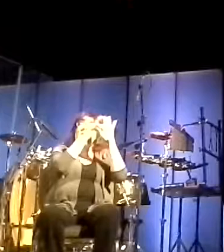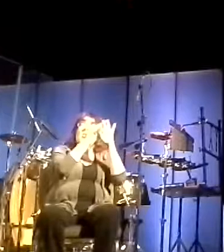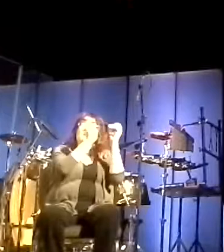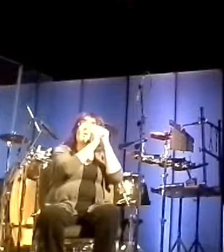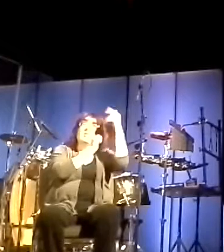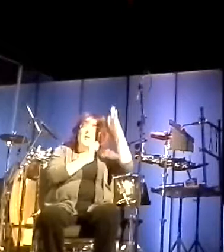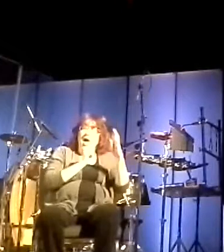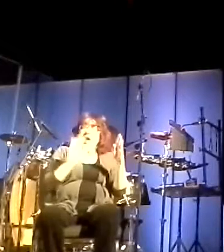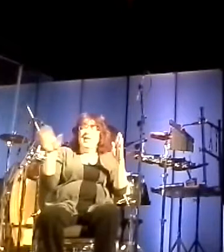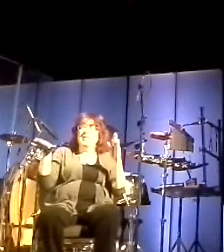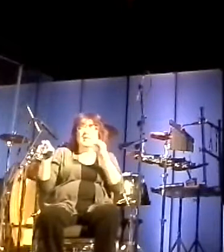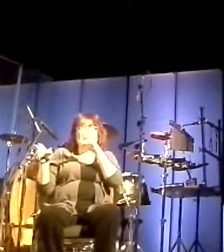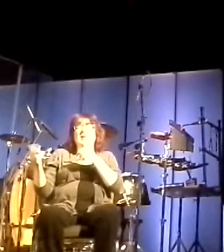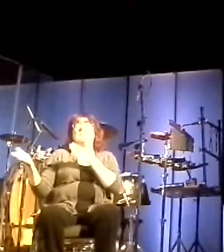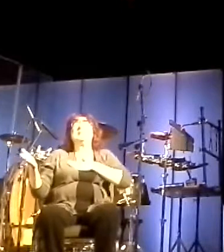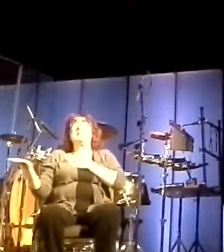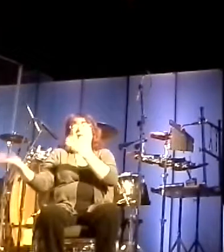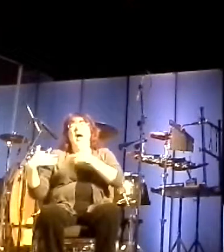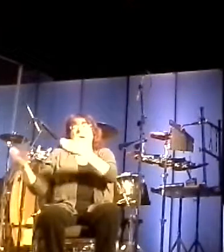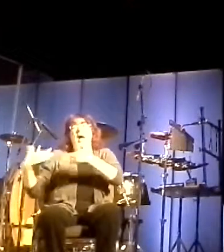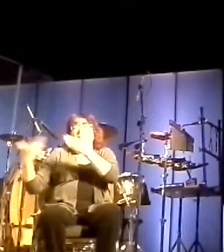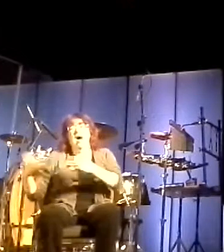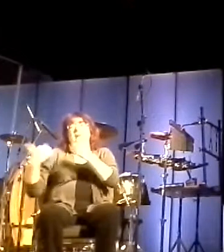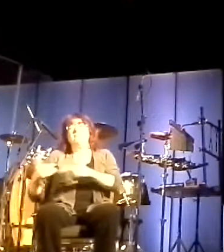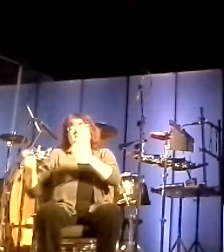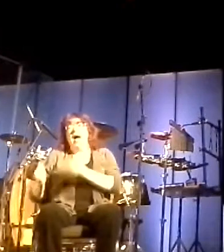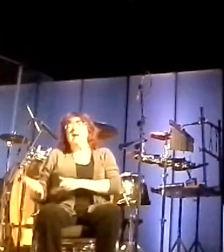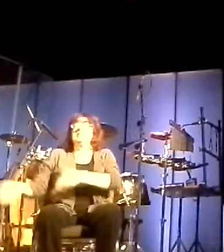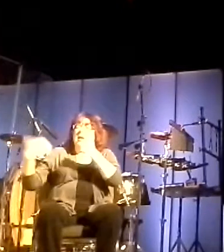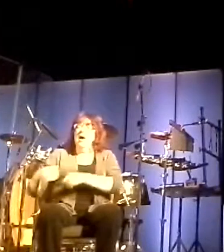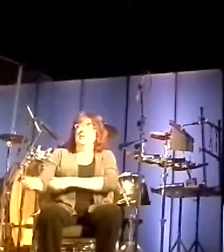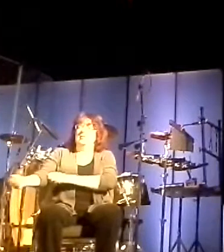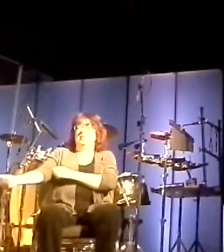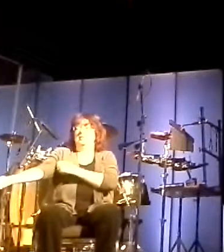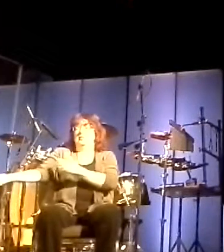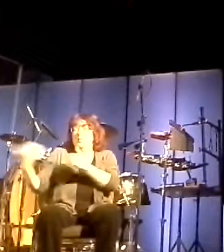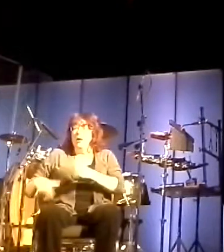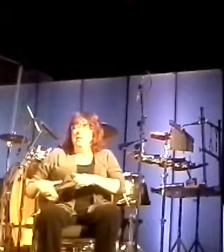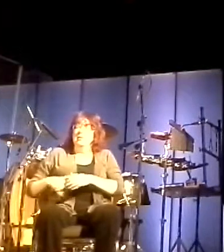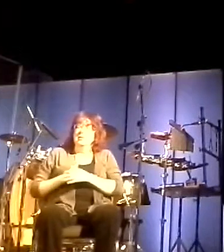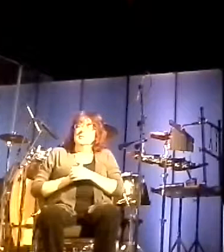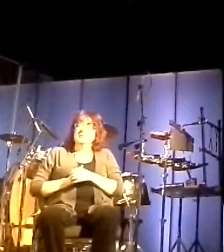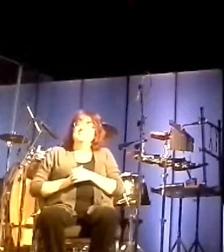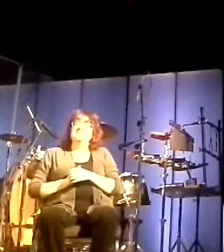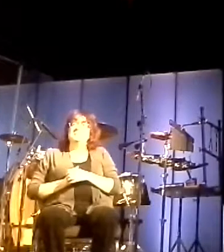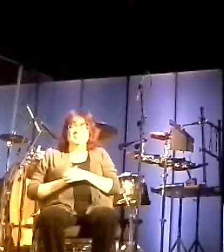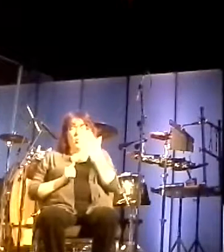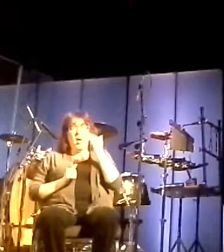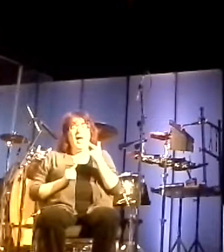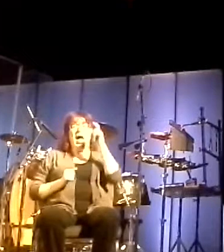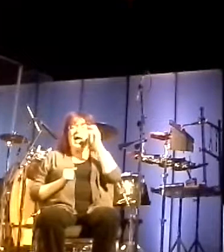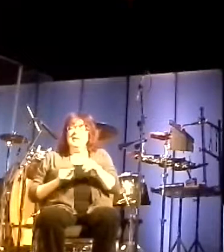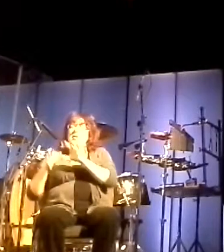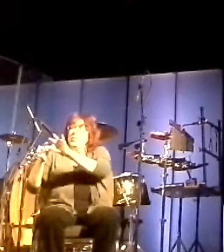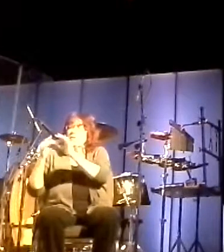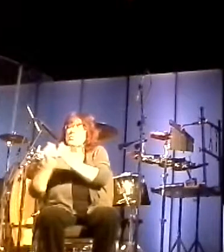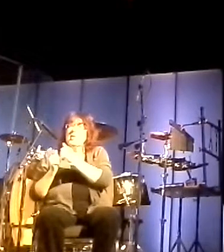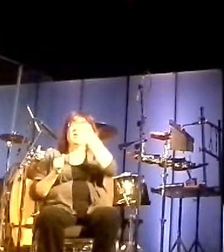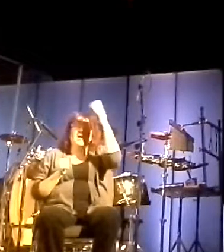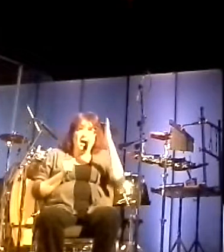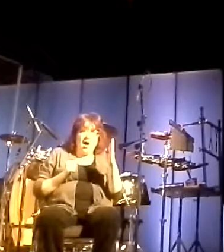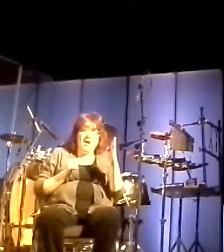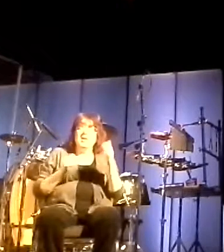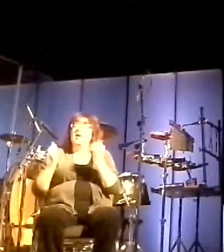with God, Timothy, but get here as fast as your legs can carry you. Why? Because I need this relationship with